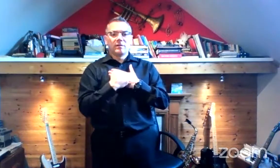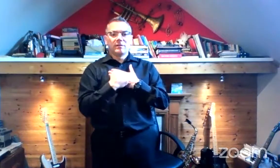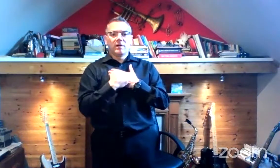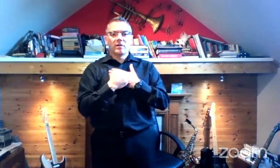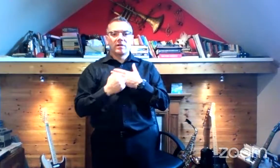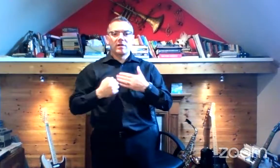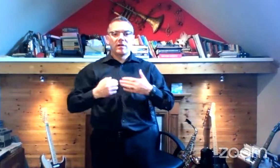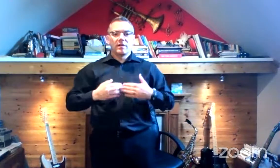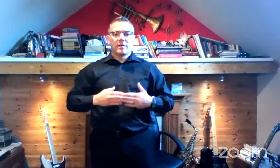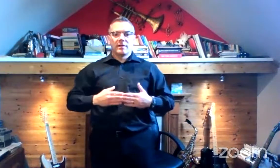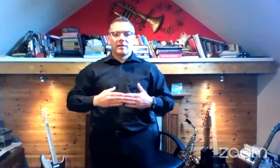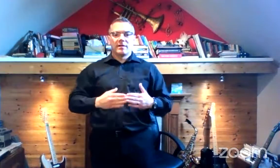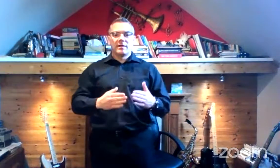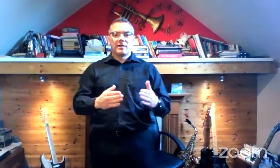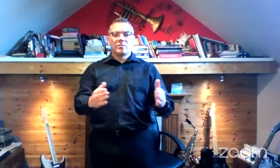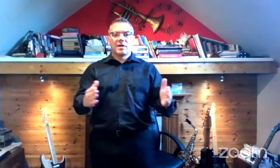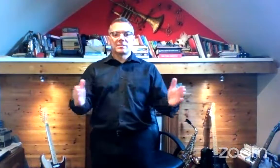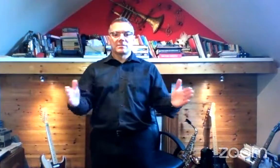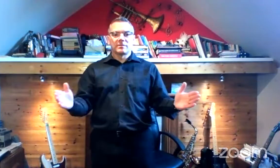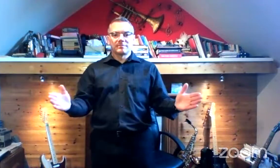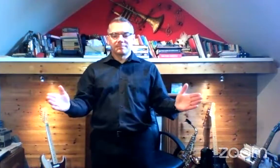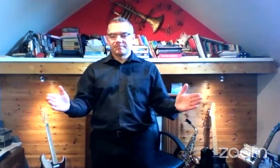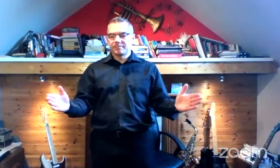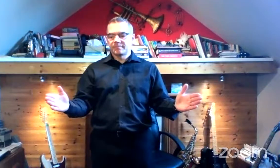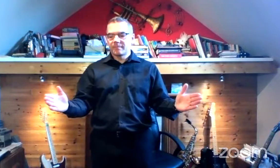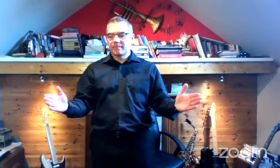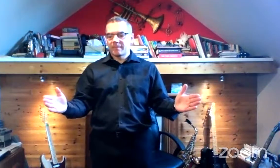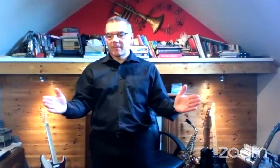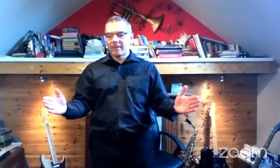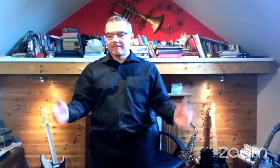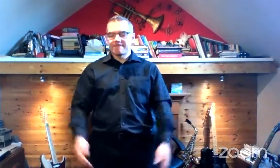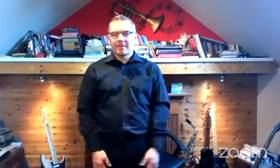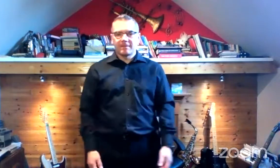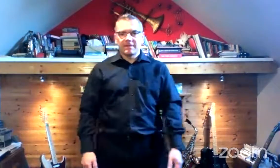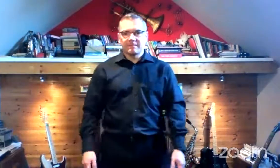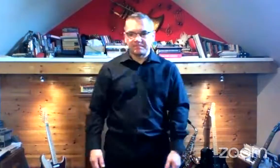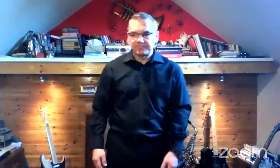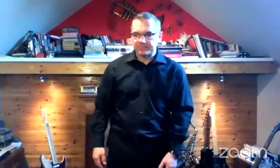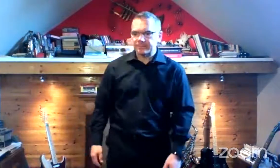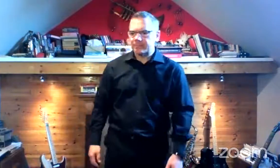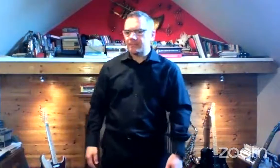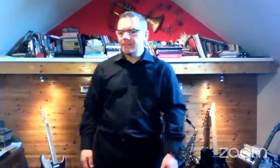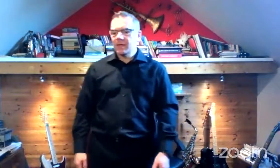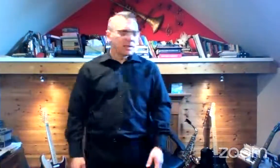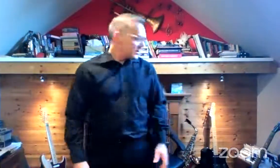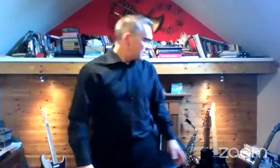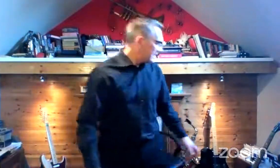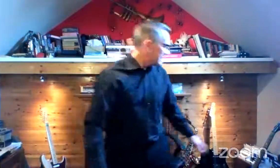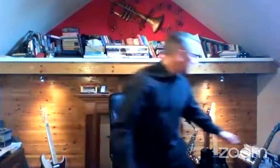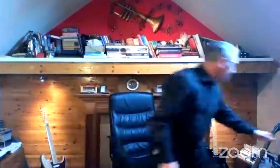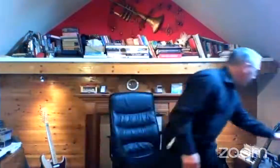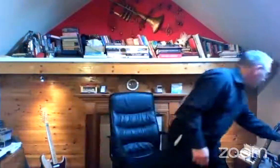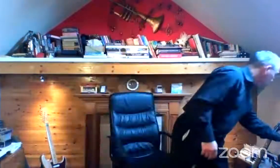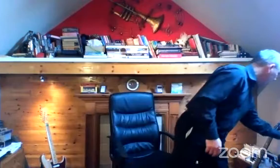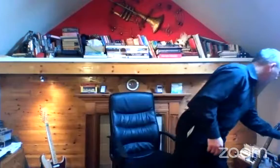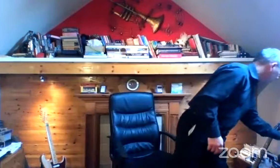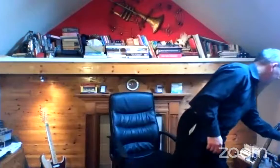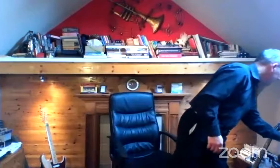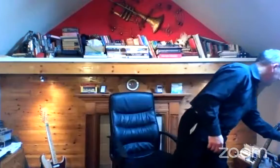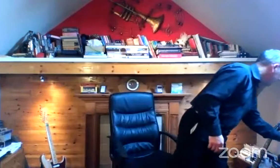will knock on my door. All right. So let's just, we'll put that bit